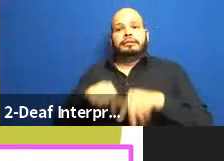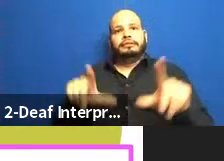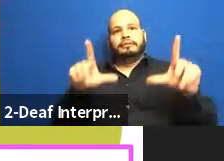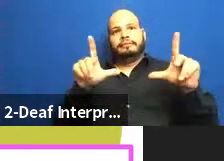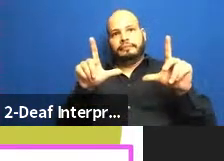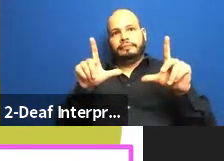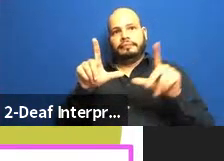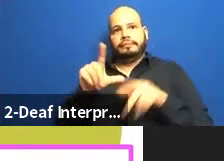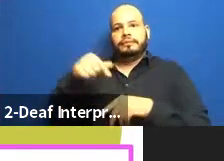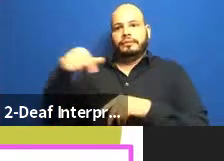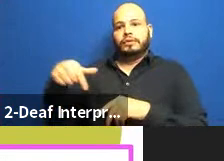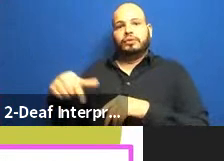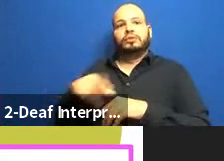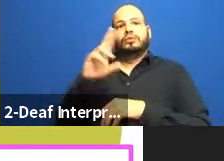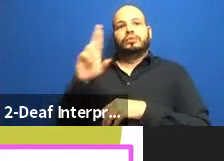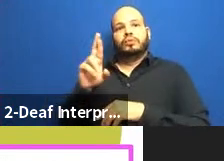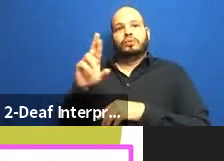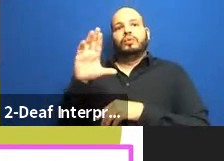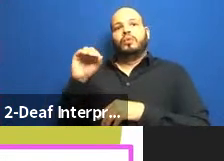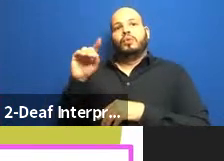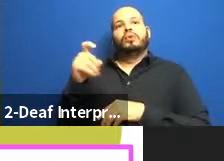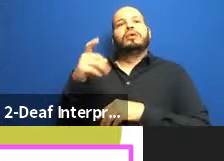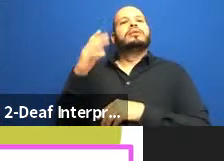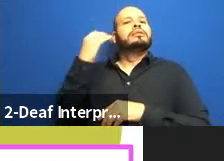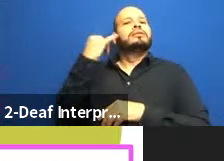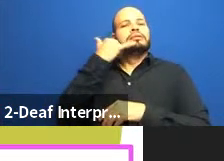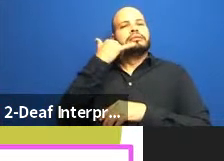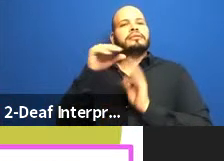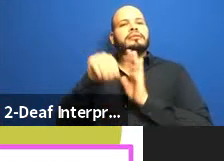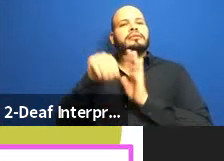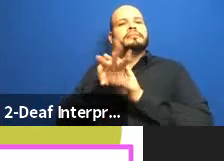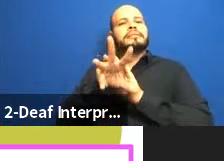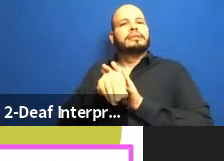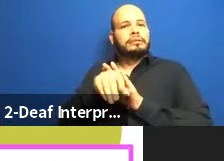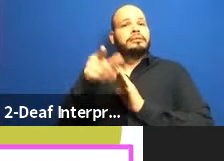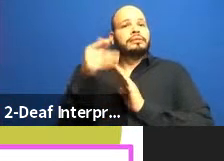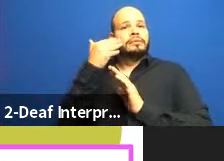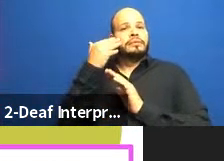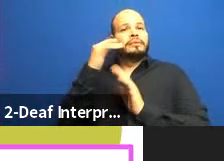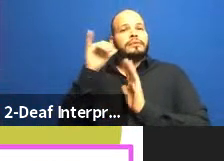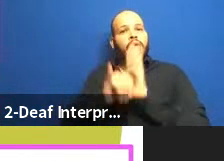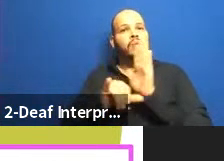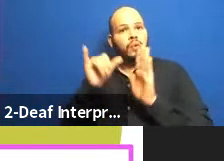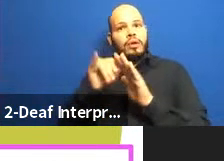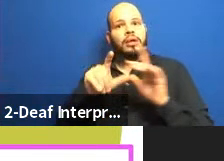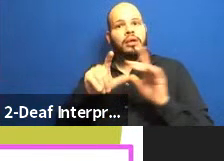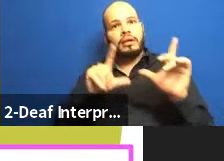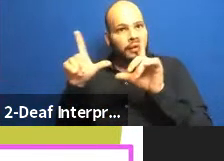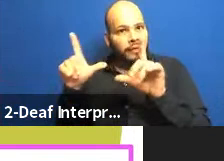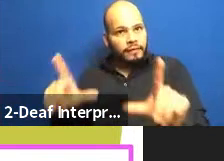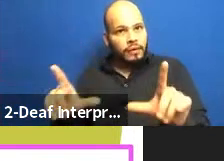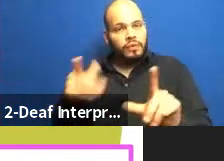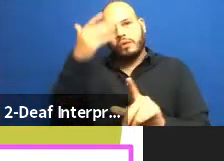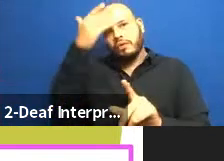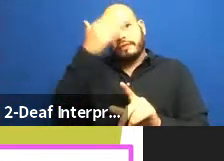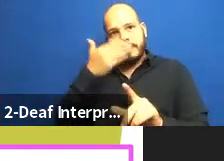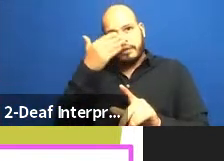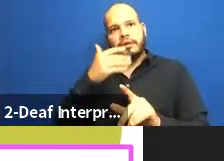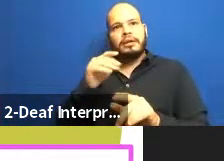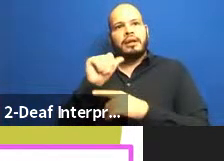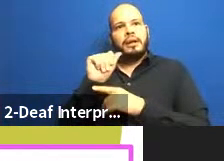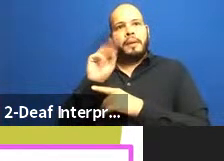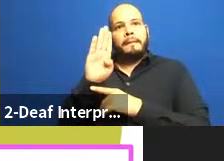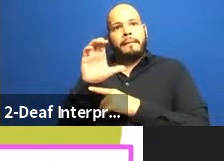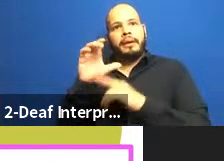So in the Padlet, please share one important takeaway from tonight that you want to hold close.